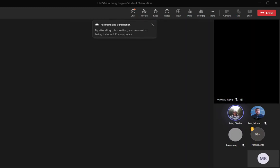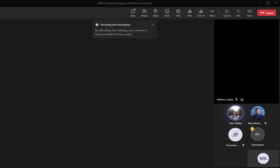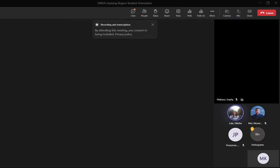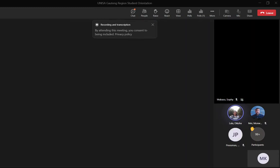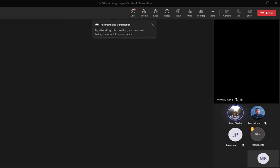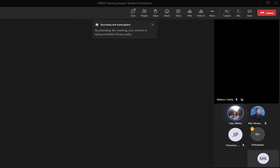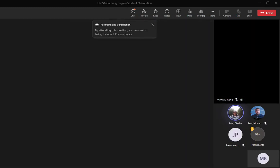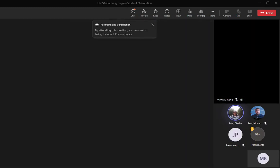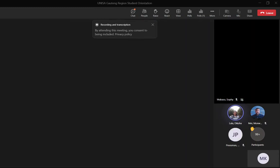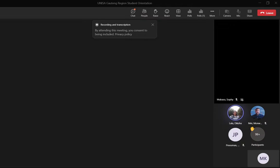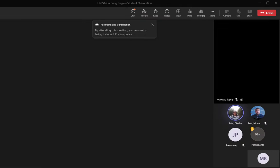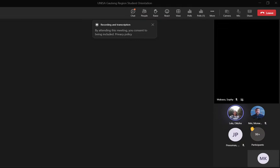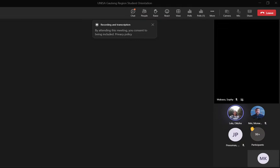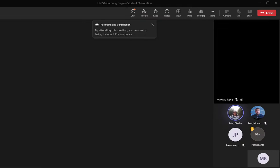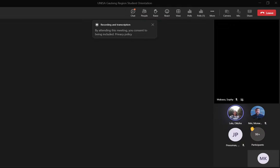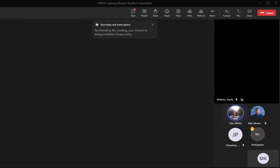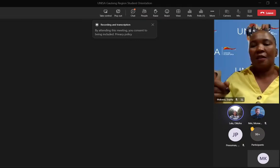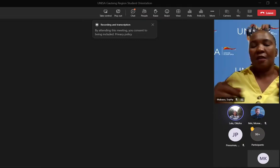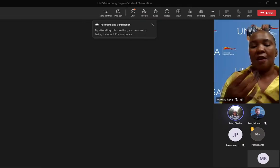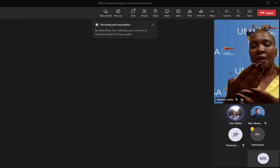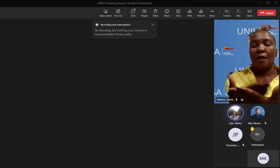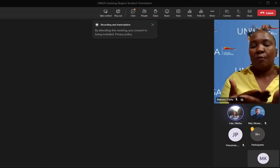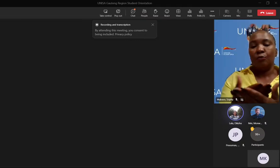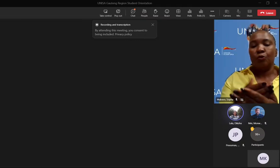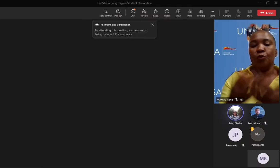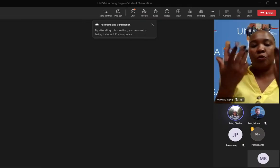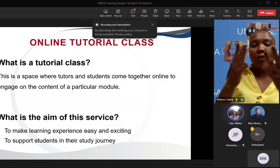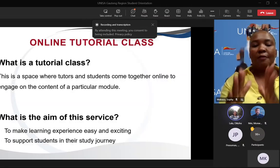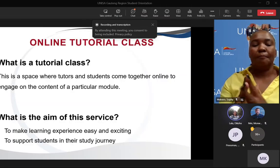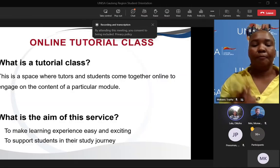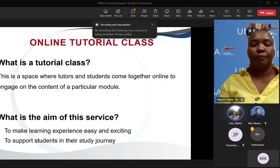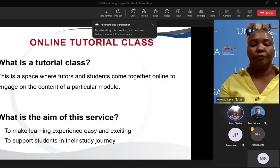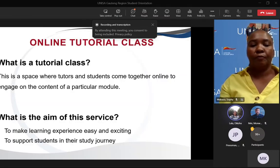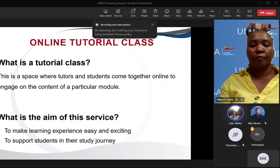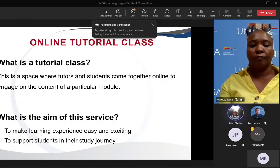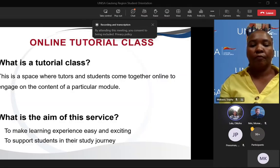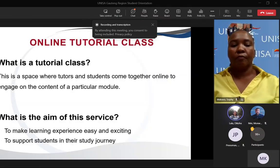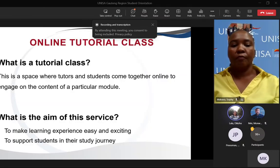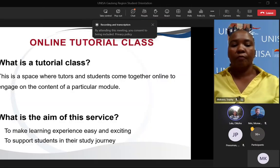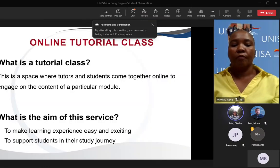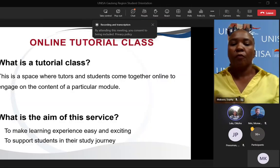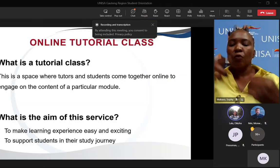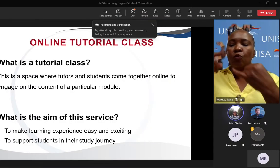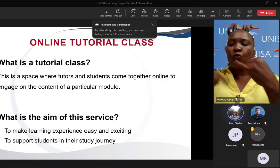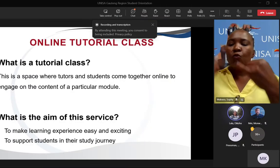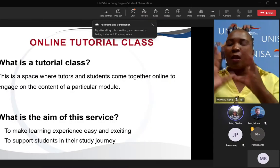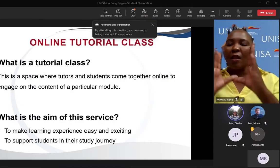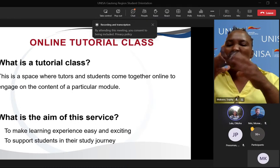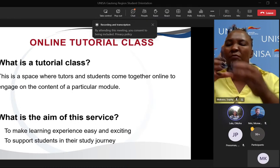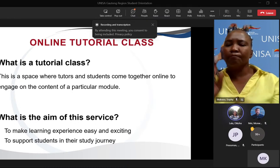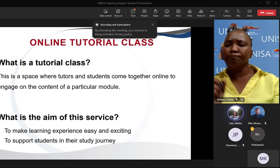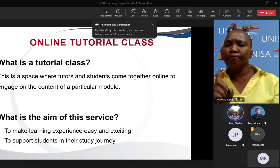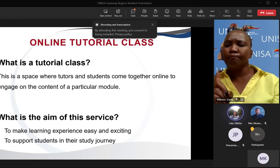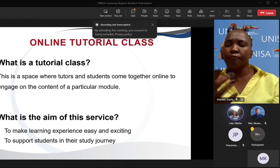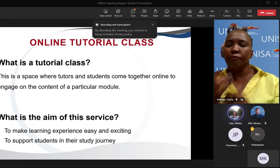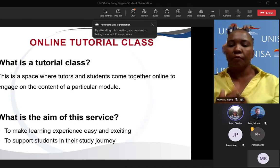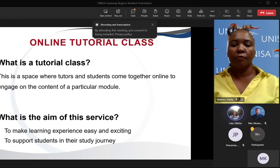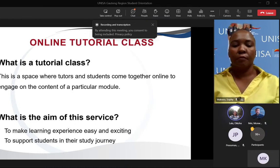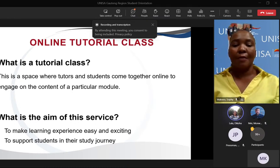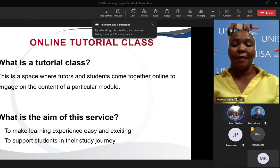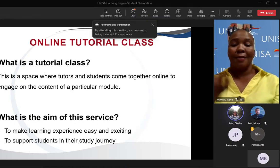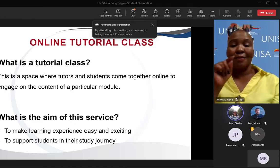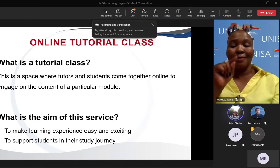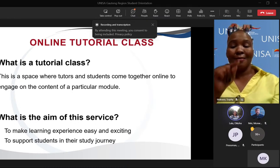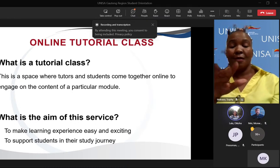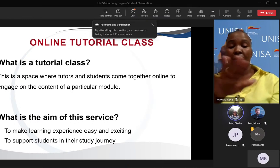to students who are differently abled Maybe so what is a tutorial clause this is